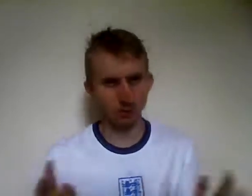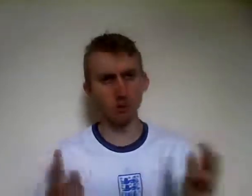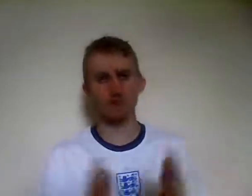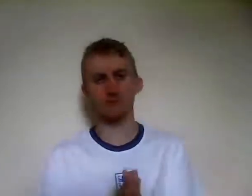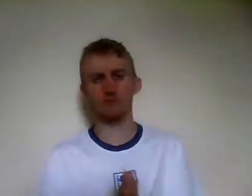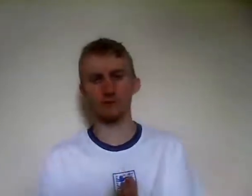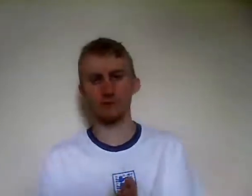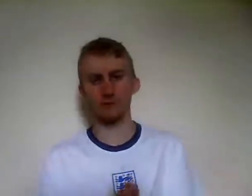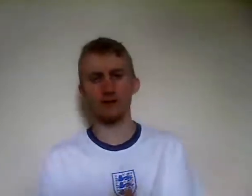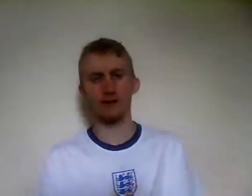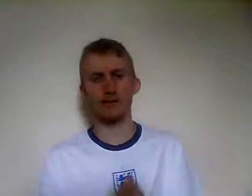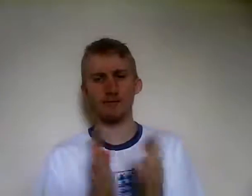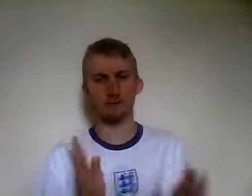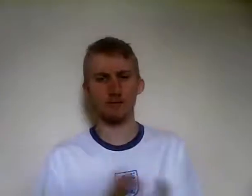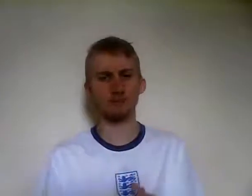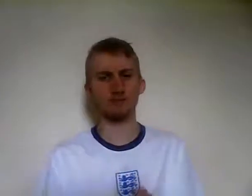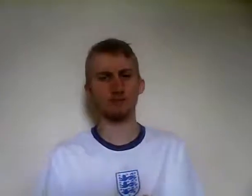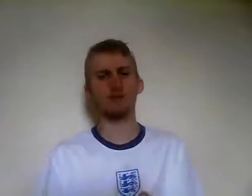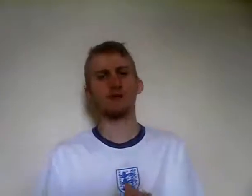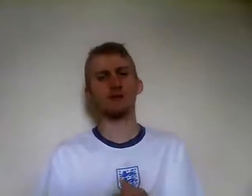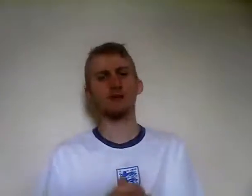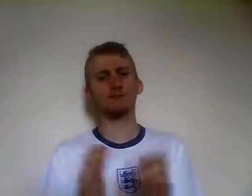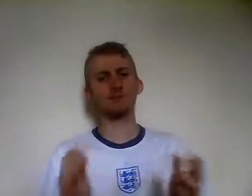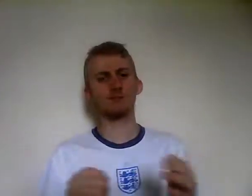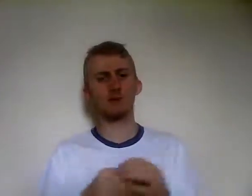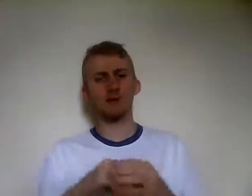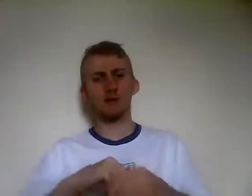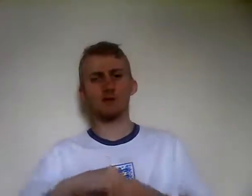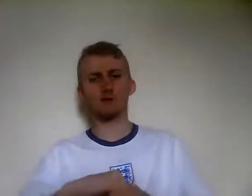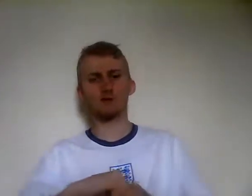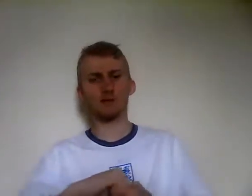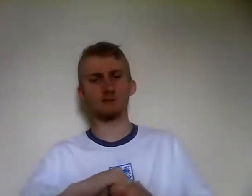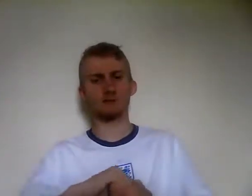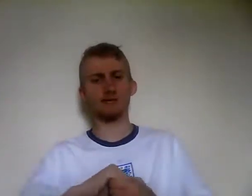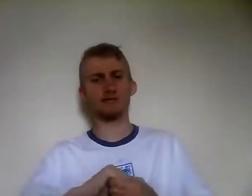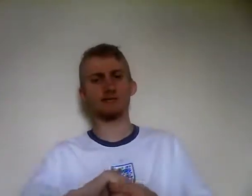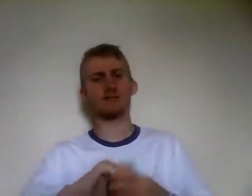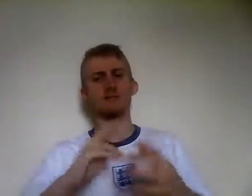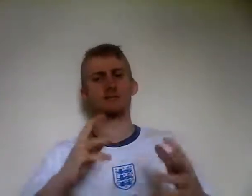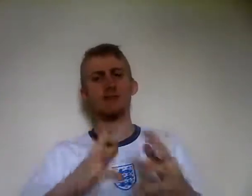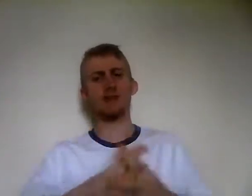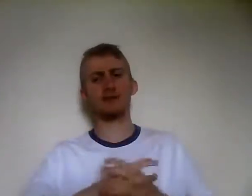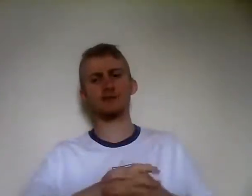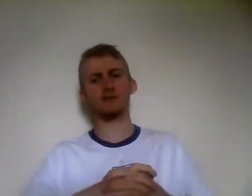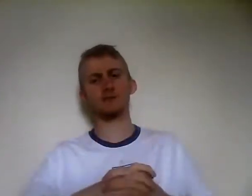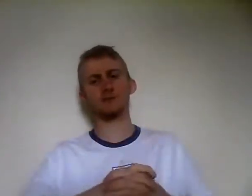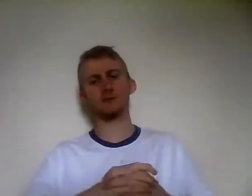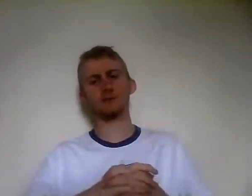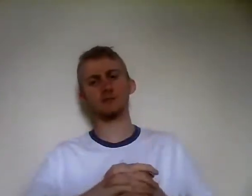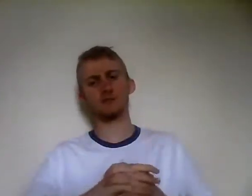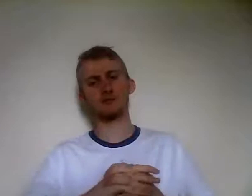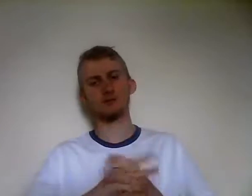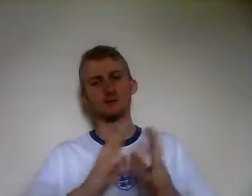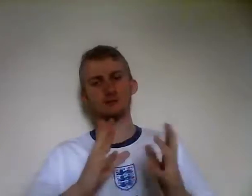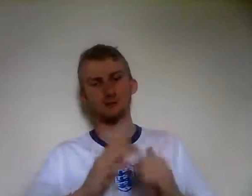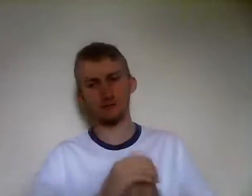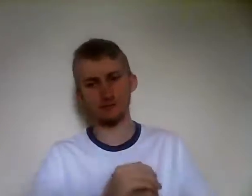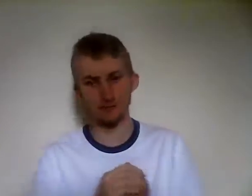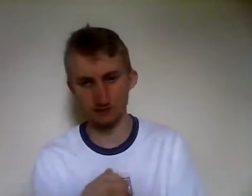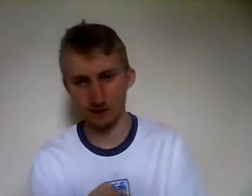of the following 11 matches, Yems' contract was extended until the end of the 2022-23 season